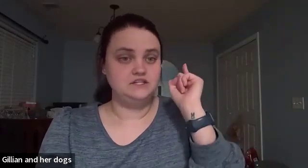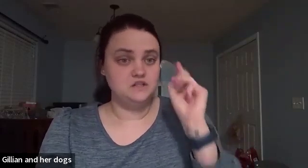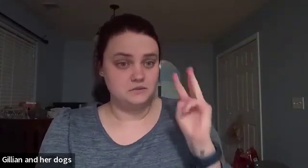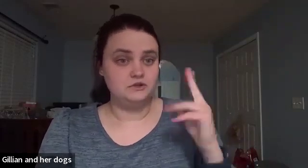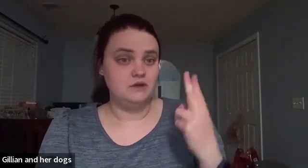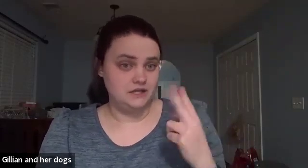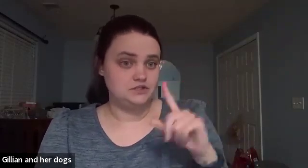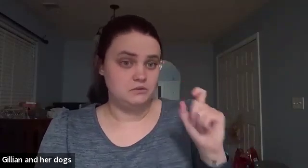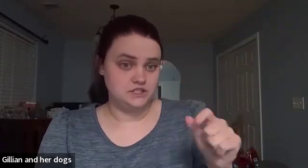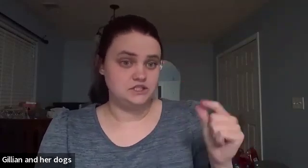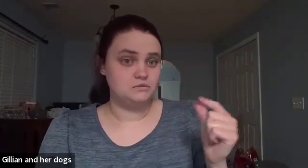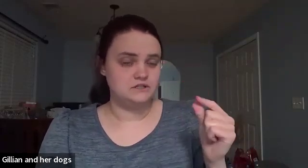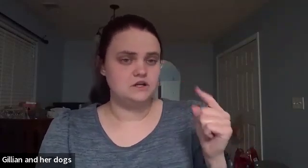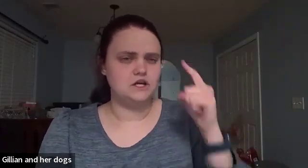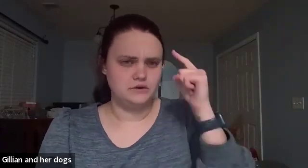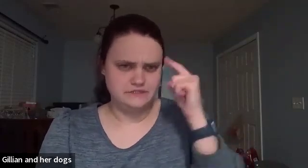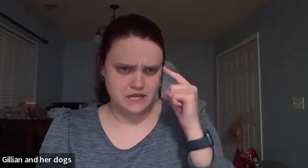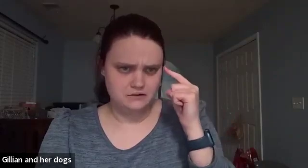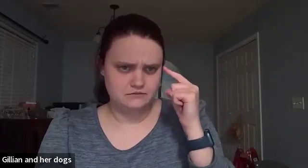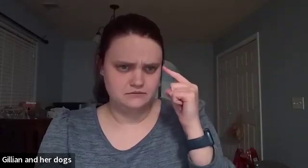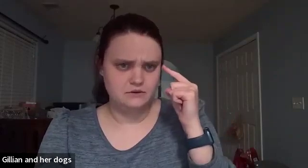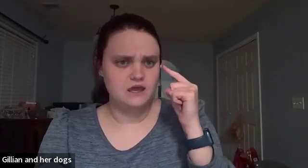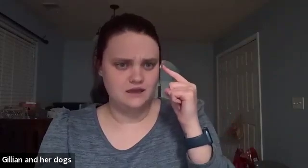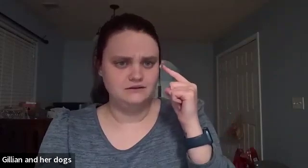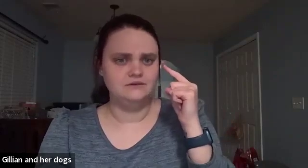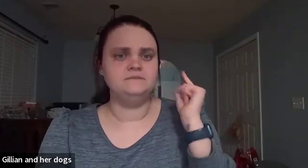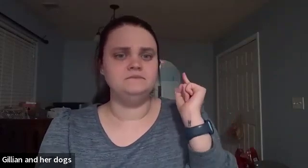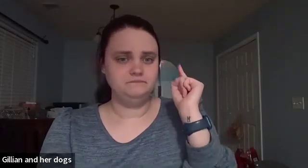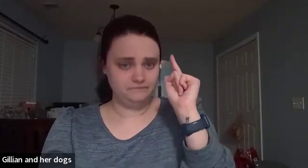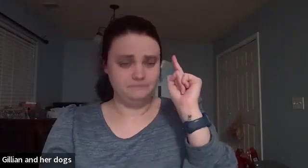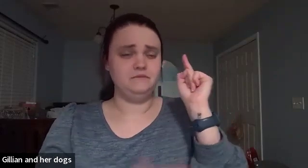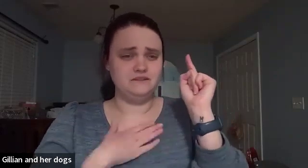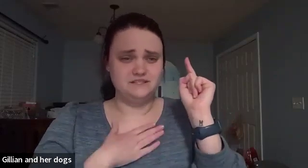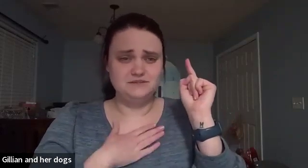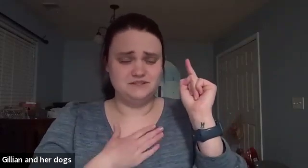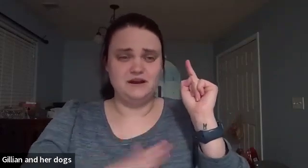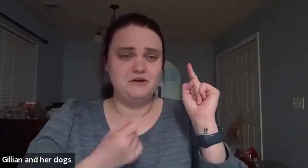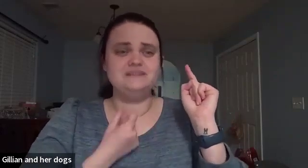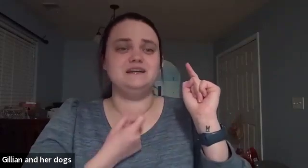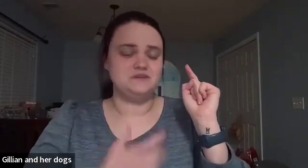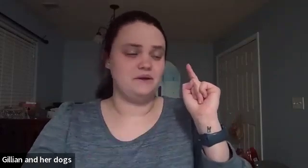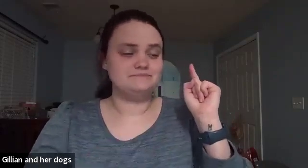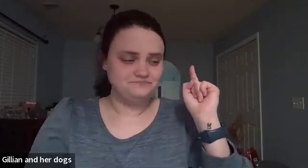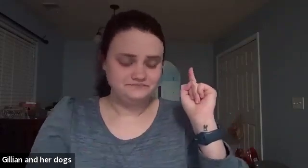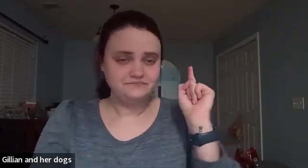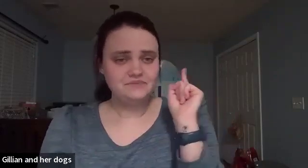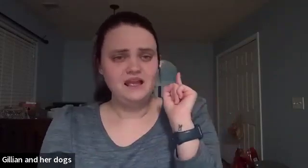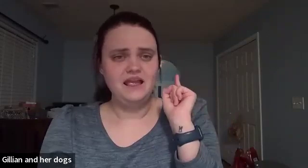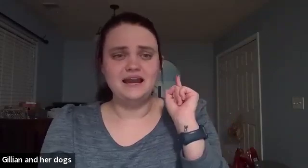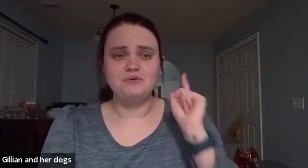Any WH question words are going to go down. Okay. Excuse me. Sorry. I have all these hiccups coming. And I